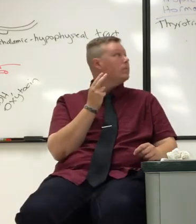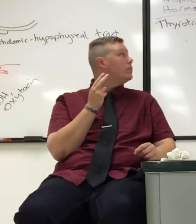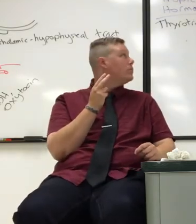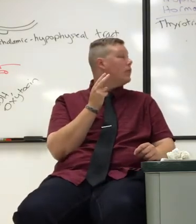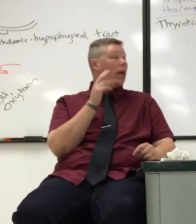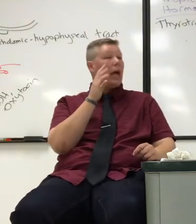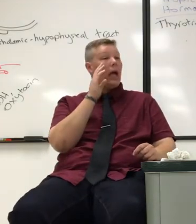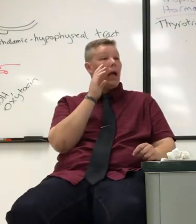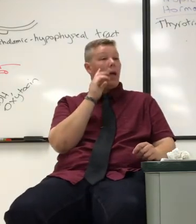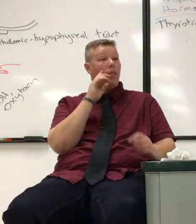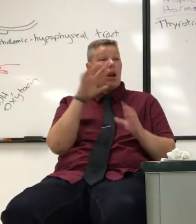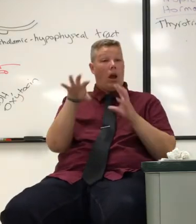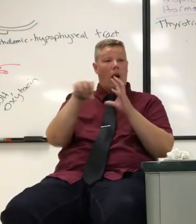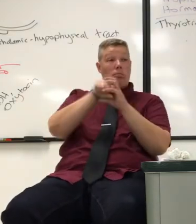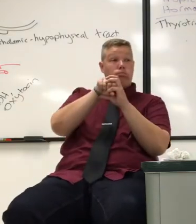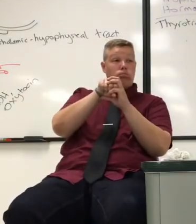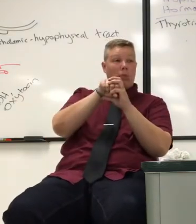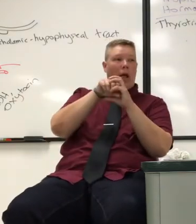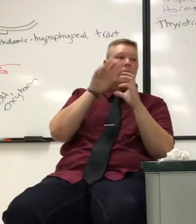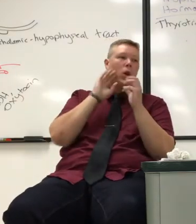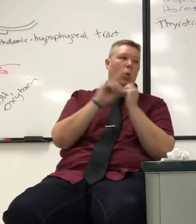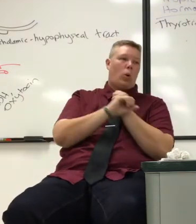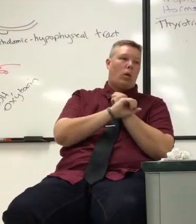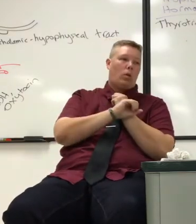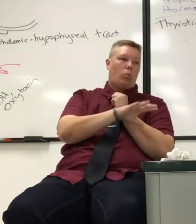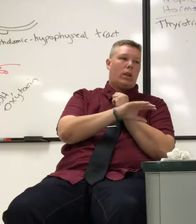it'll release thyroid-stimulating hormone.